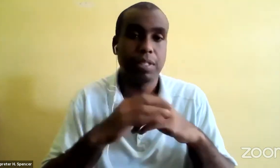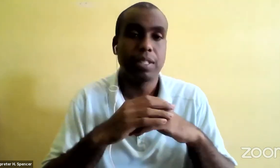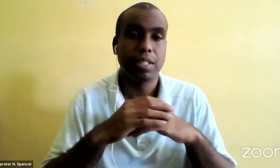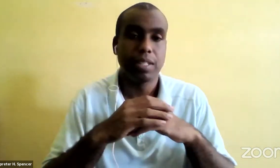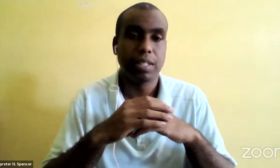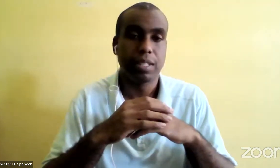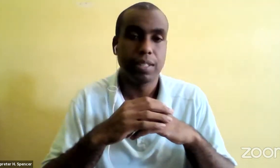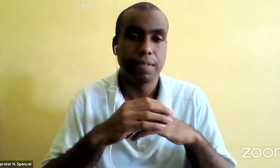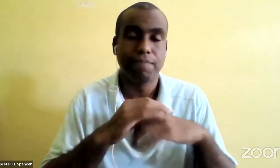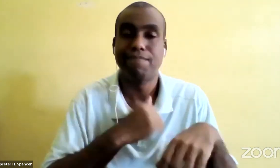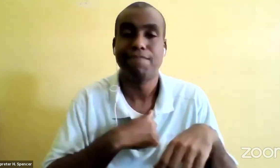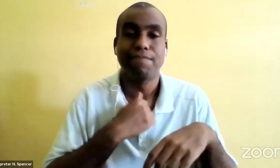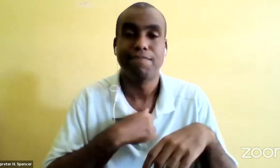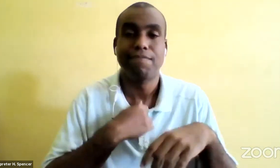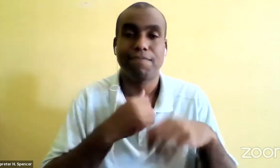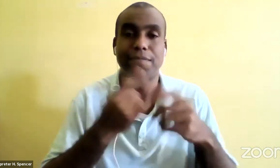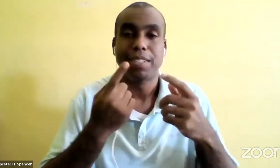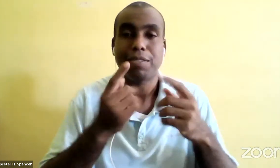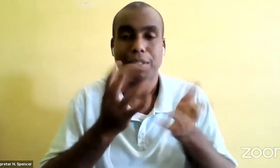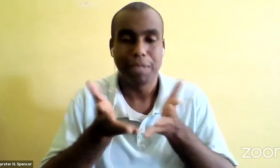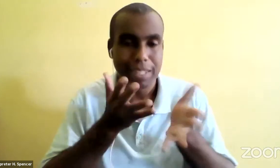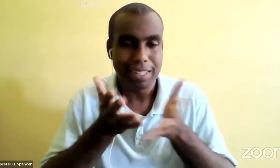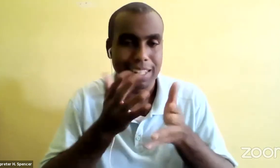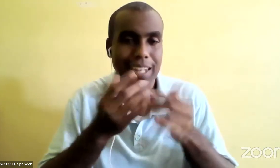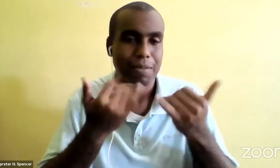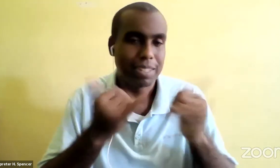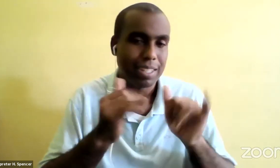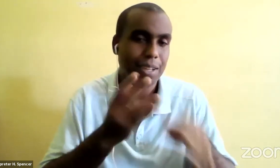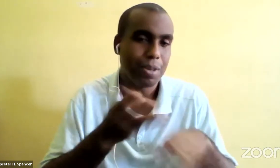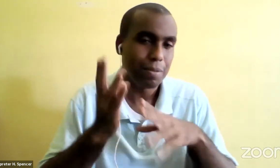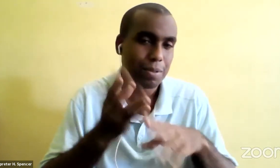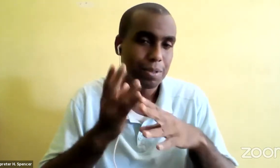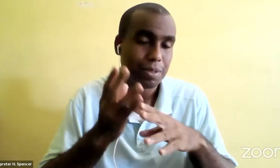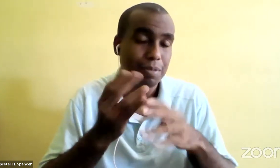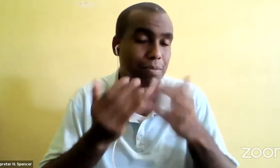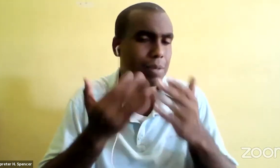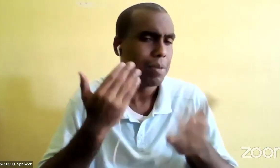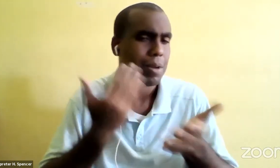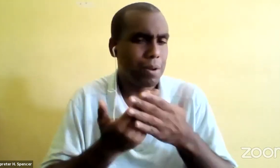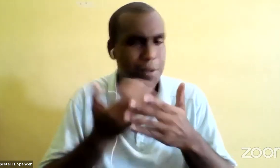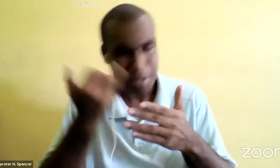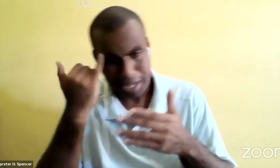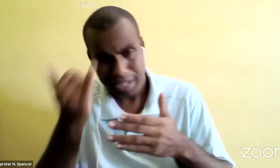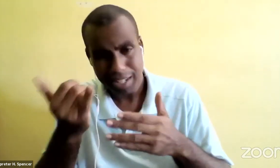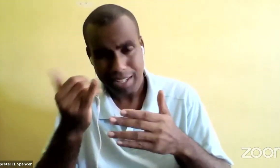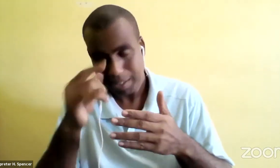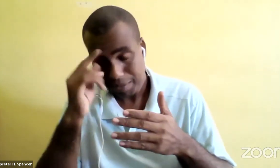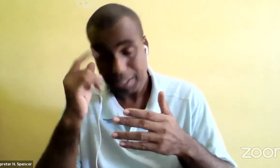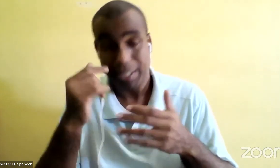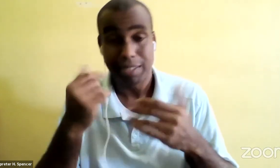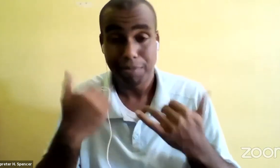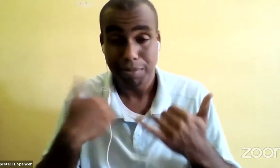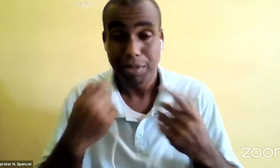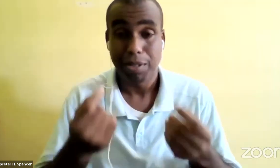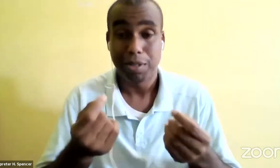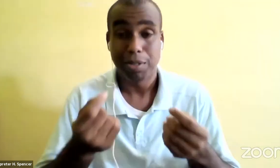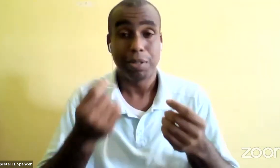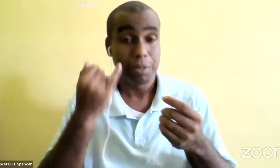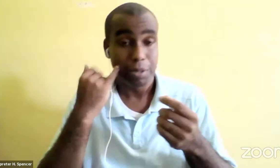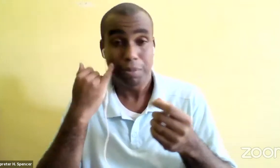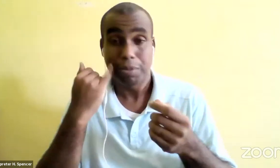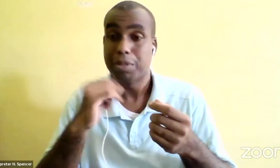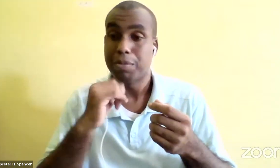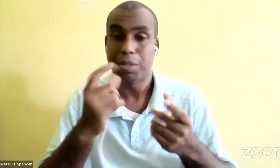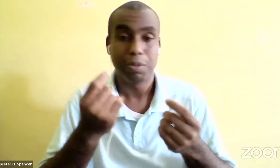bro. Sorry, I'm actually uploading while we're talking, which is probably a good thing in a way, because the rate I'm going, if I don't do it right the